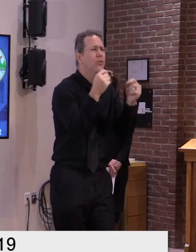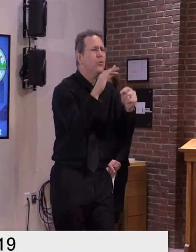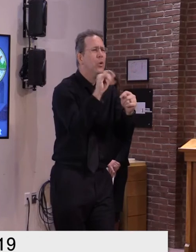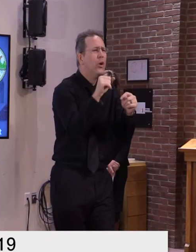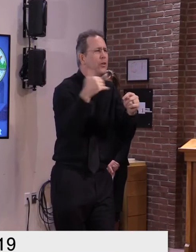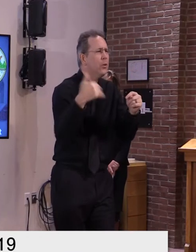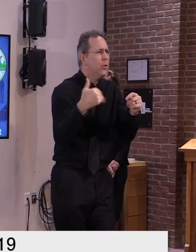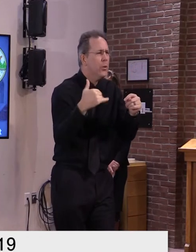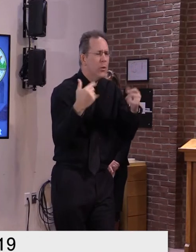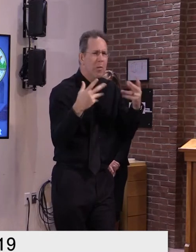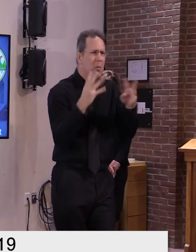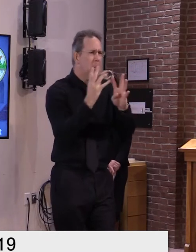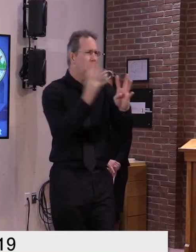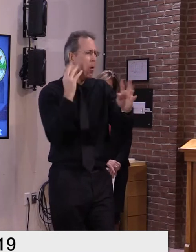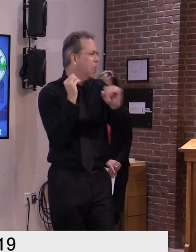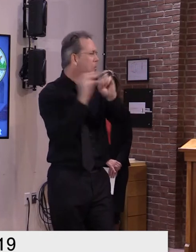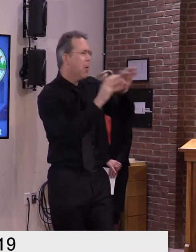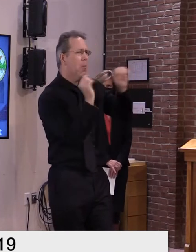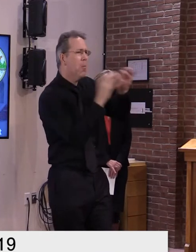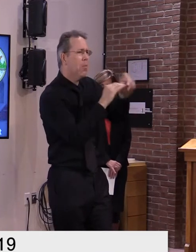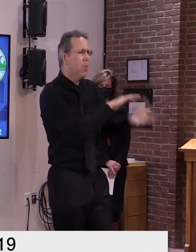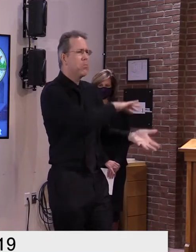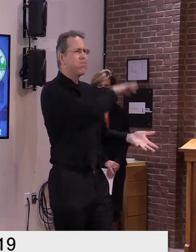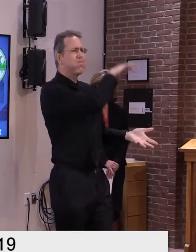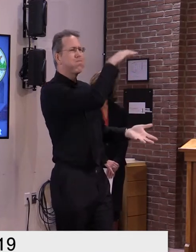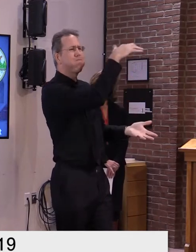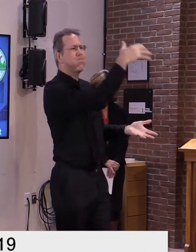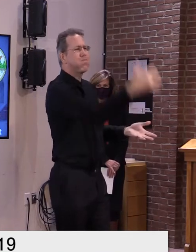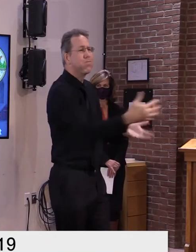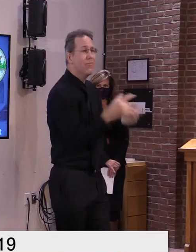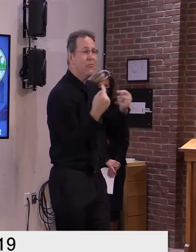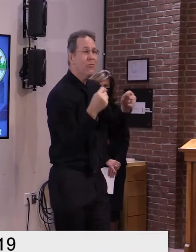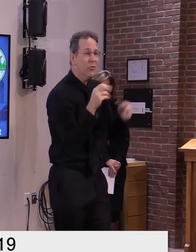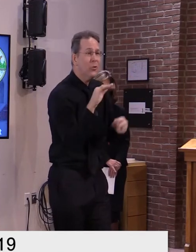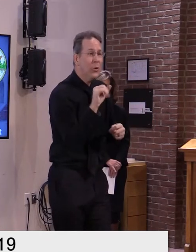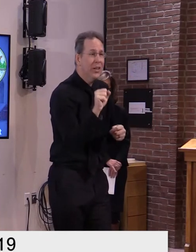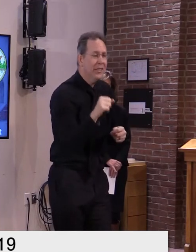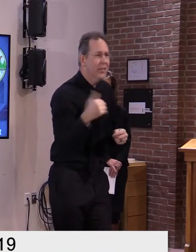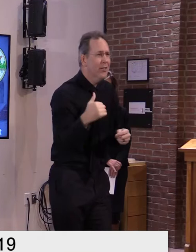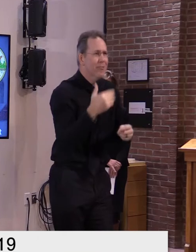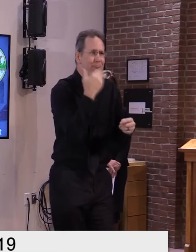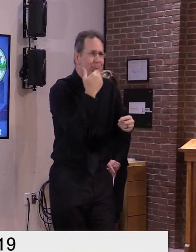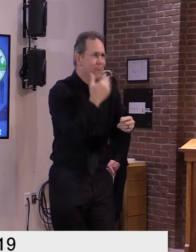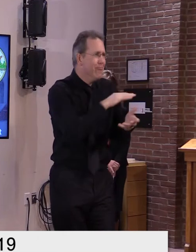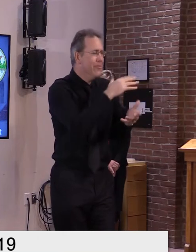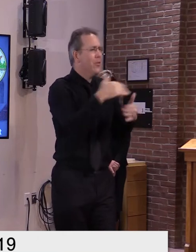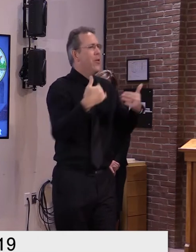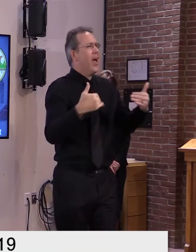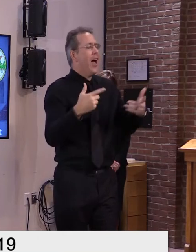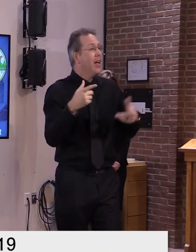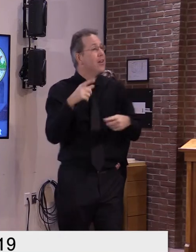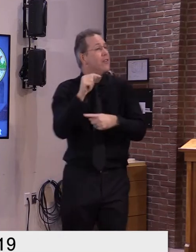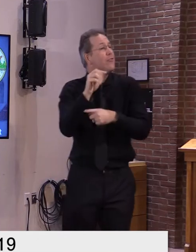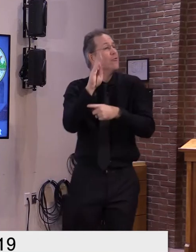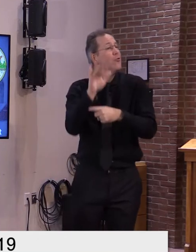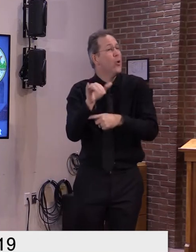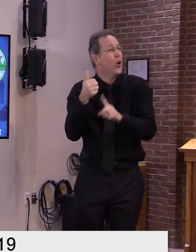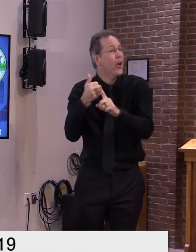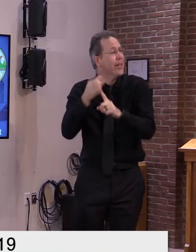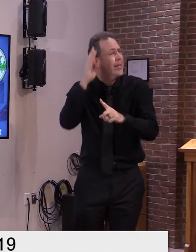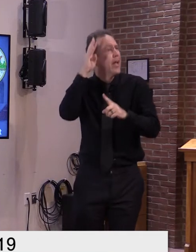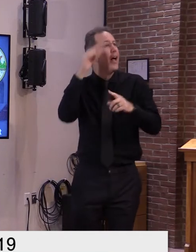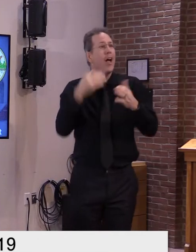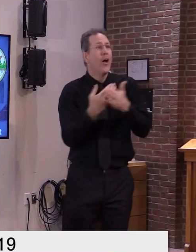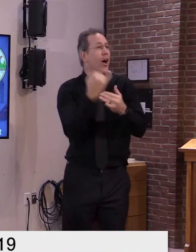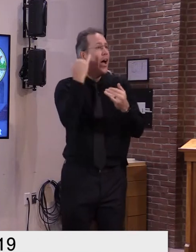hundreds of cars coming through and over 1,000 toys donated. Troy also made it a show, as you might have seen on the